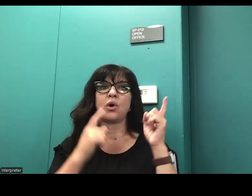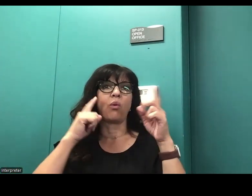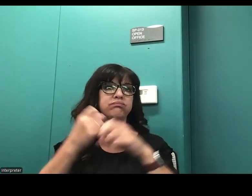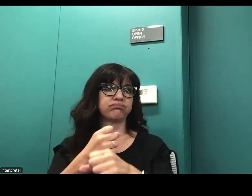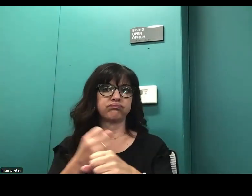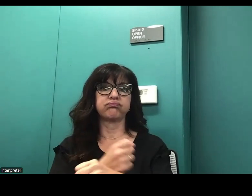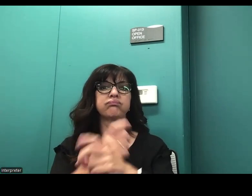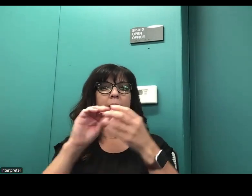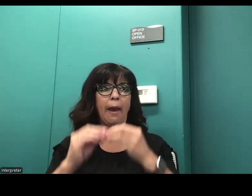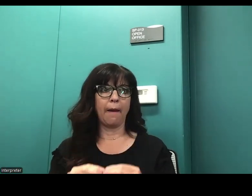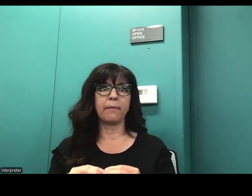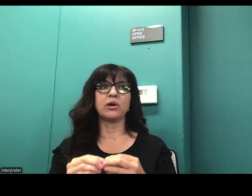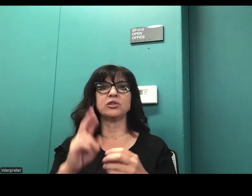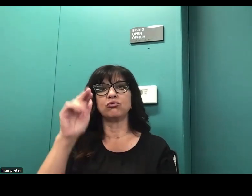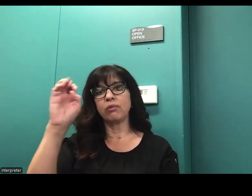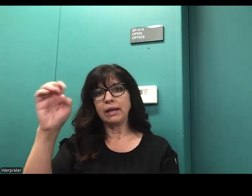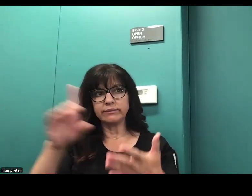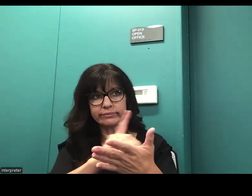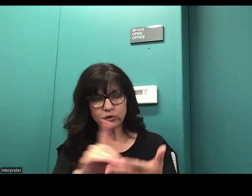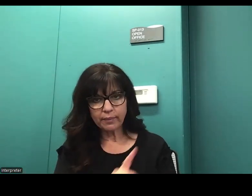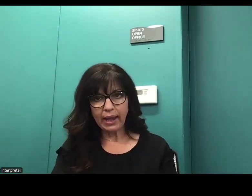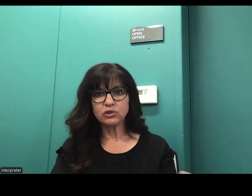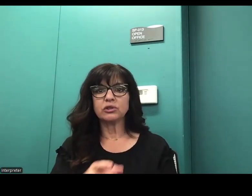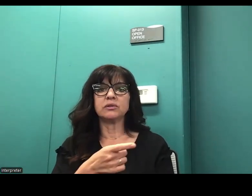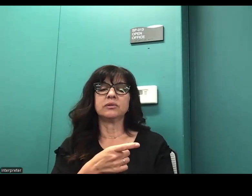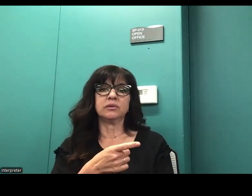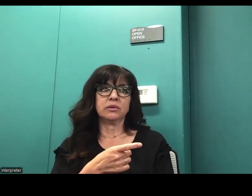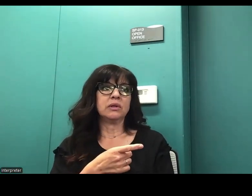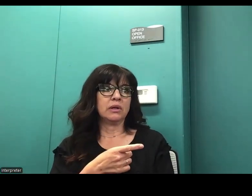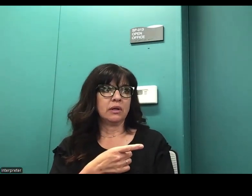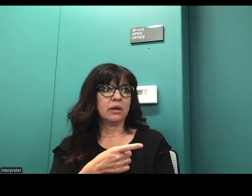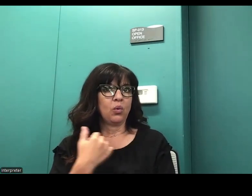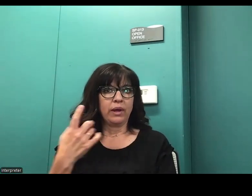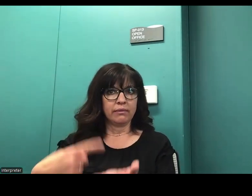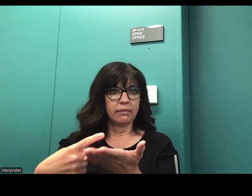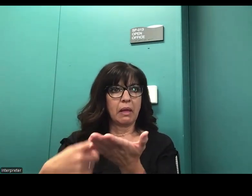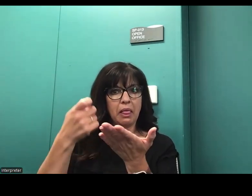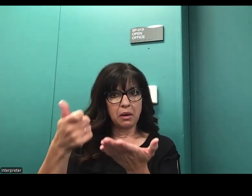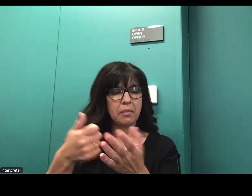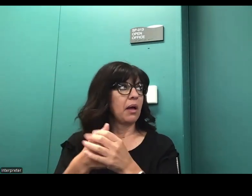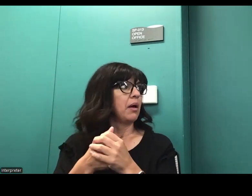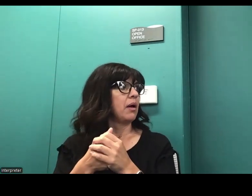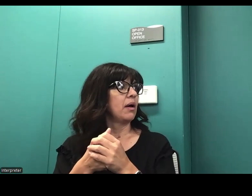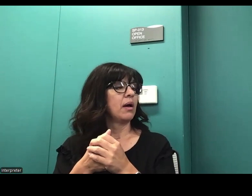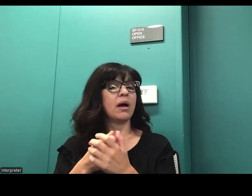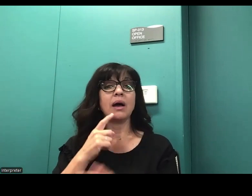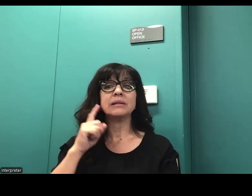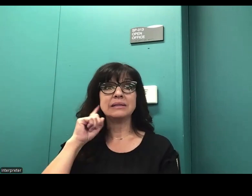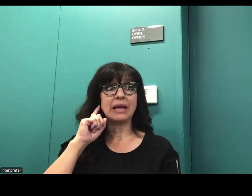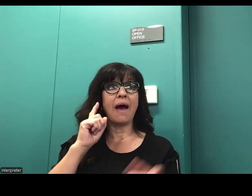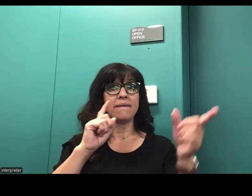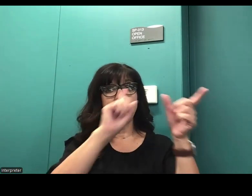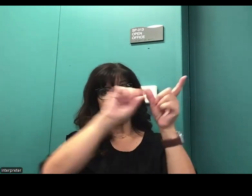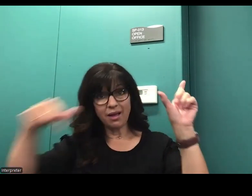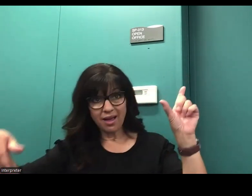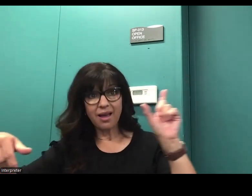statistics on rates of discrimination. So we discussed a little bit. So our deaf LGBTQ plus